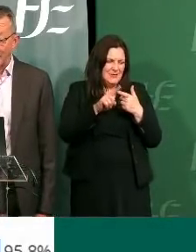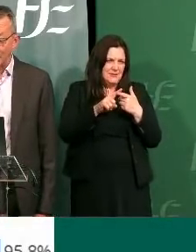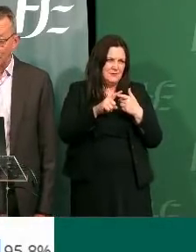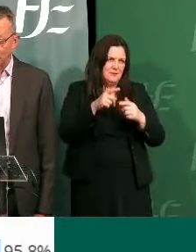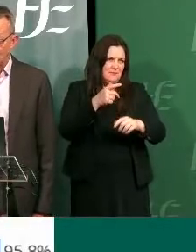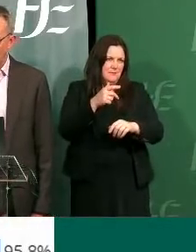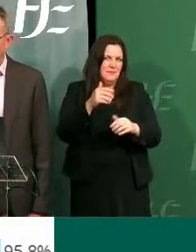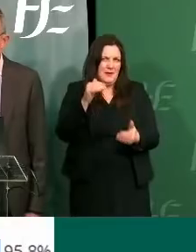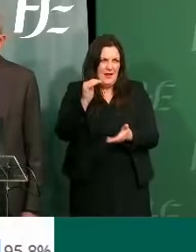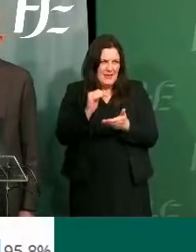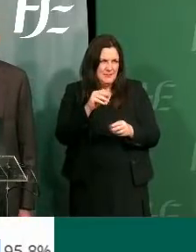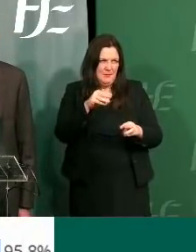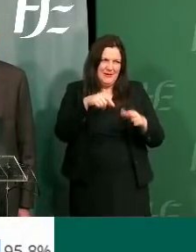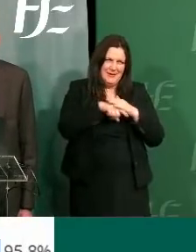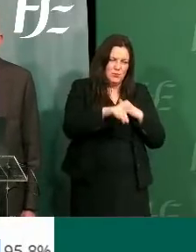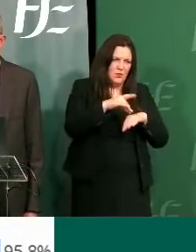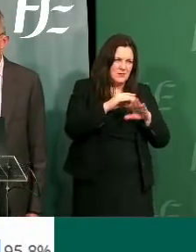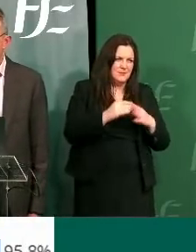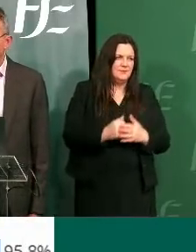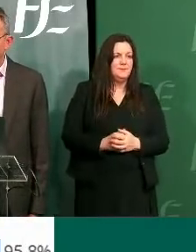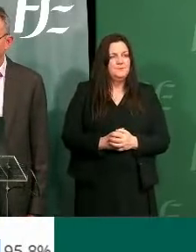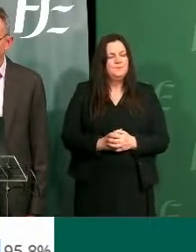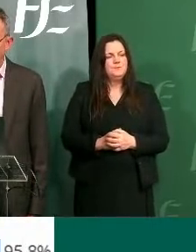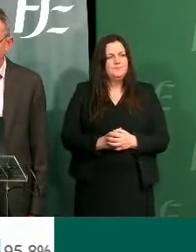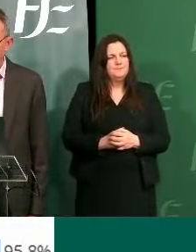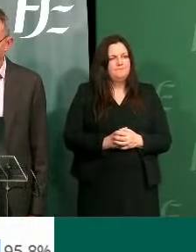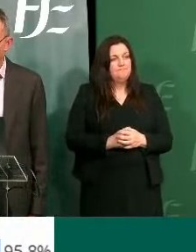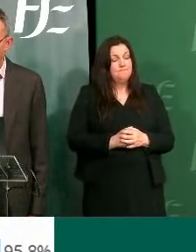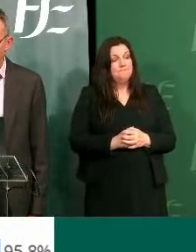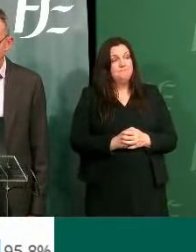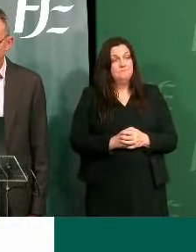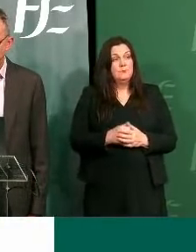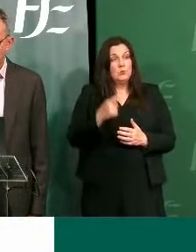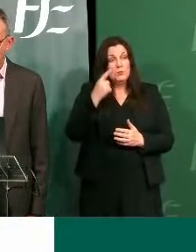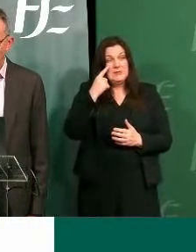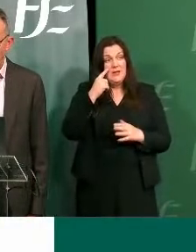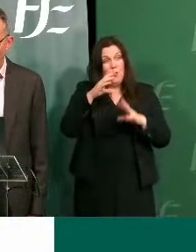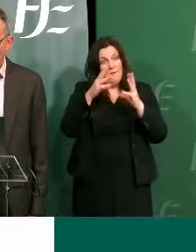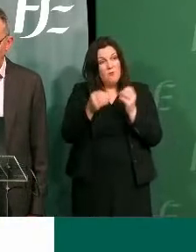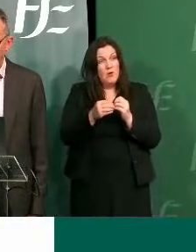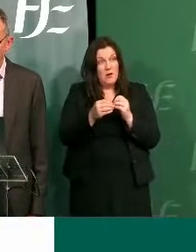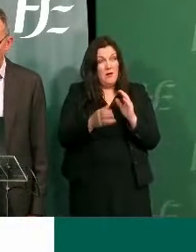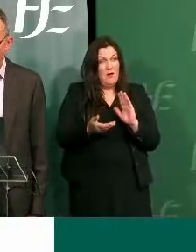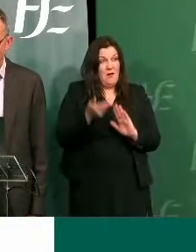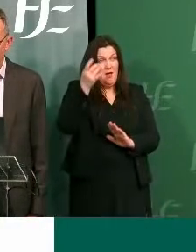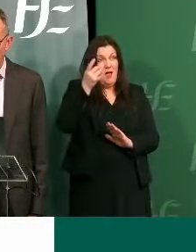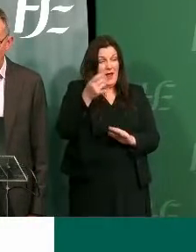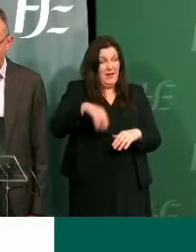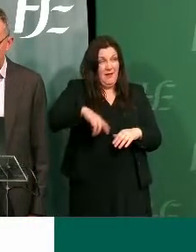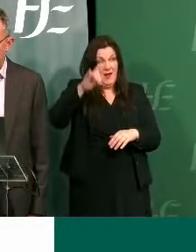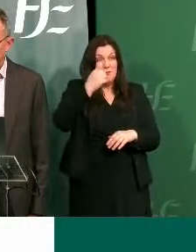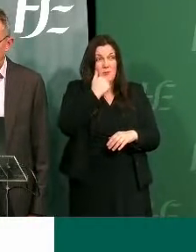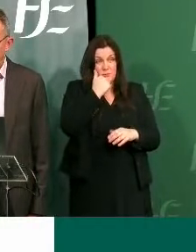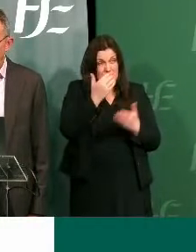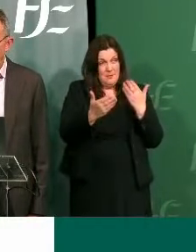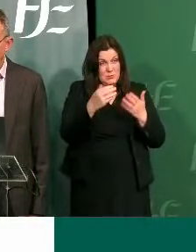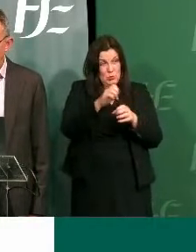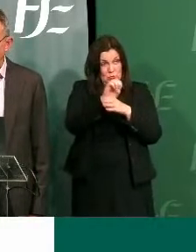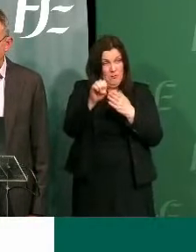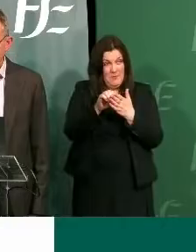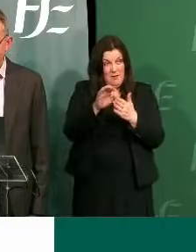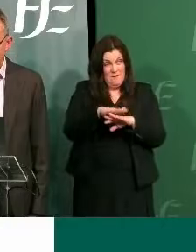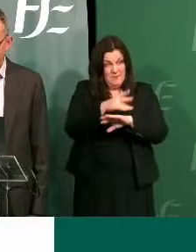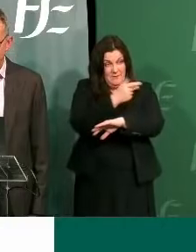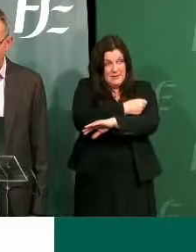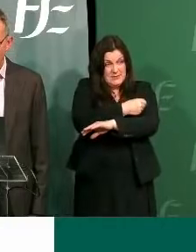vaccination, 18 plus year olds, we remain up there at approaching 94%. The booster, Damien will talk to that shortly,